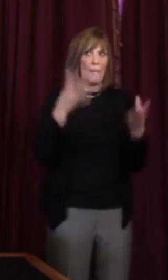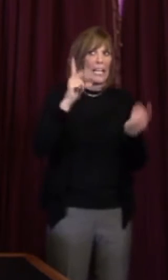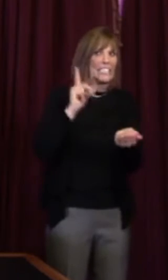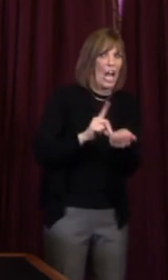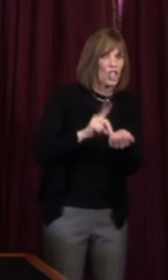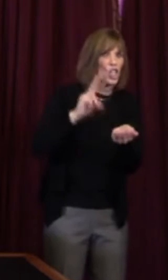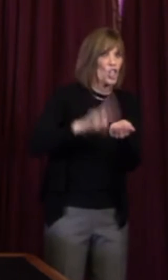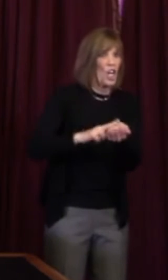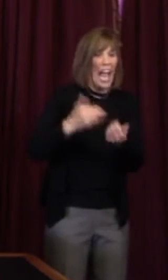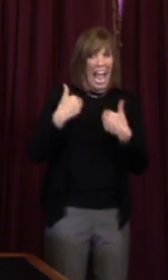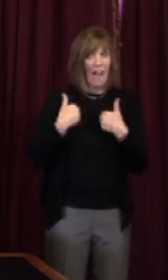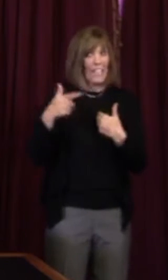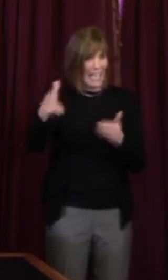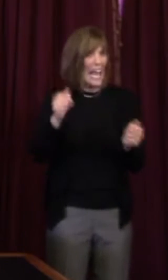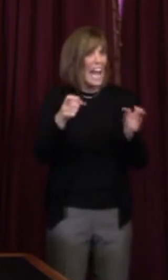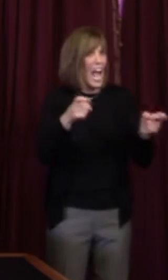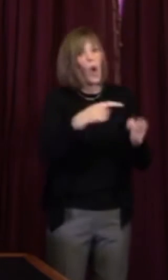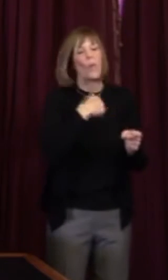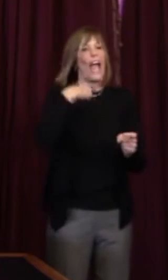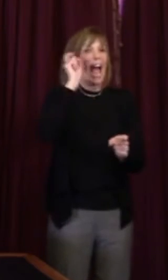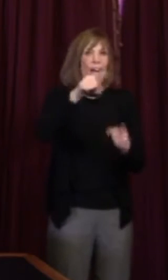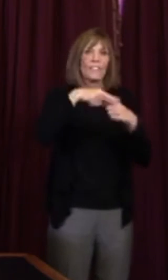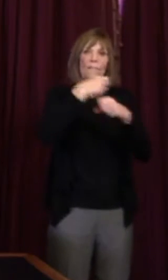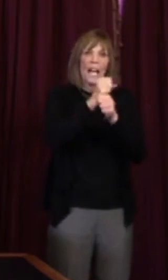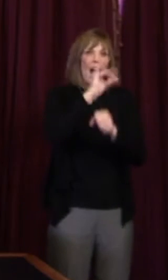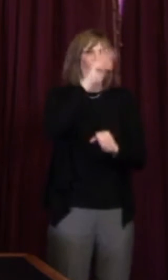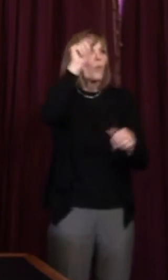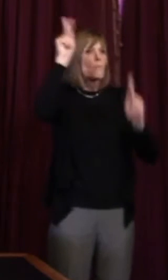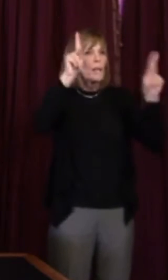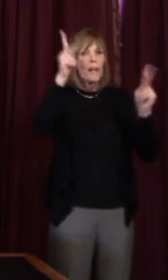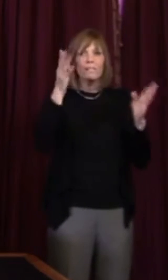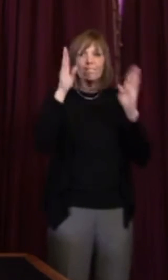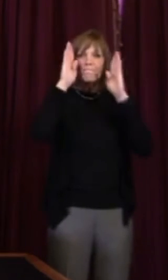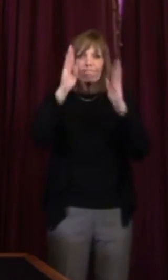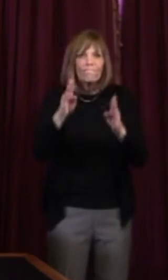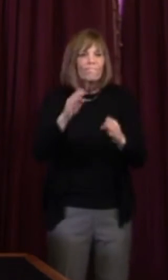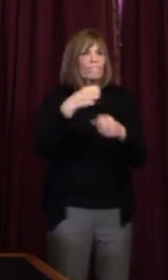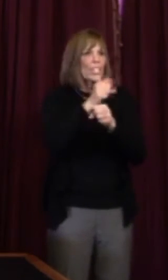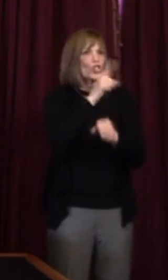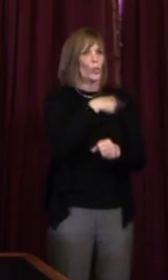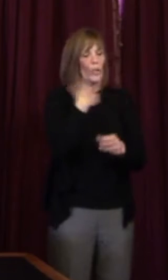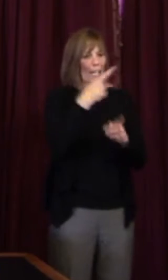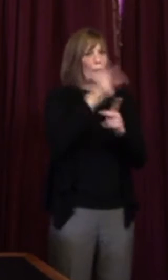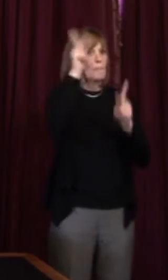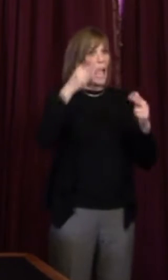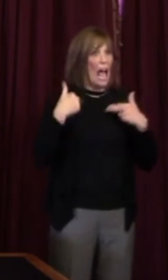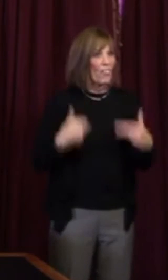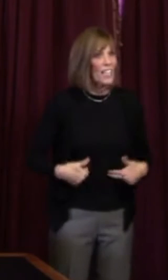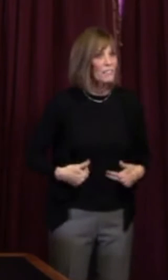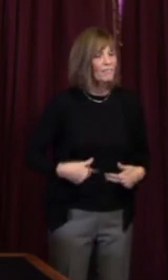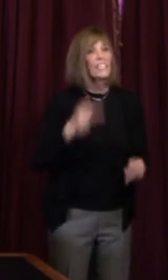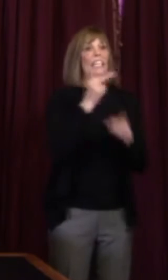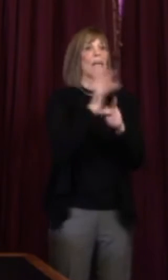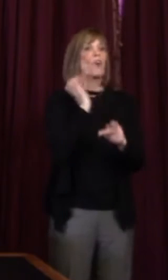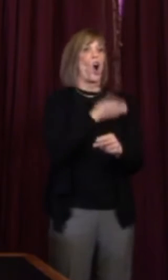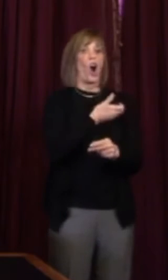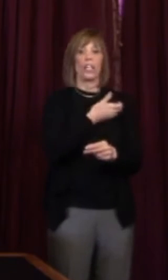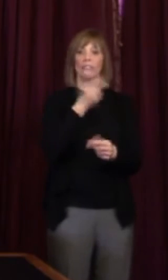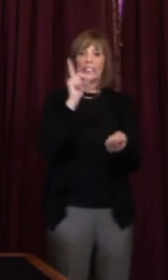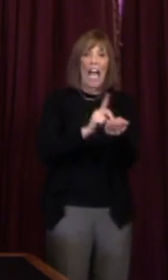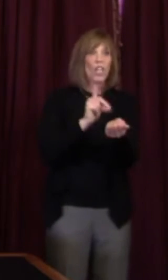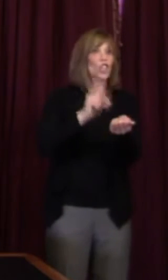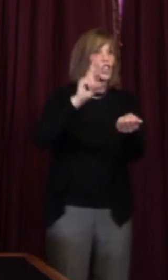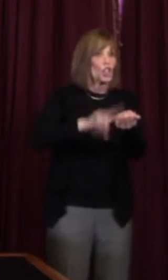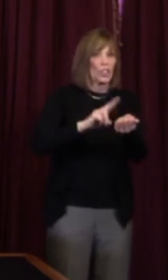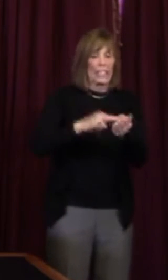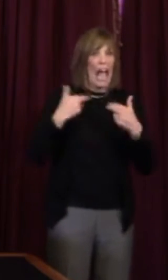again, Iowans need to do what we can do to make sure that we keep people healthy, we keep our healthcare workers